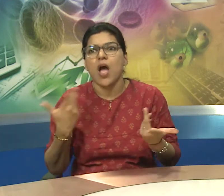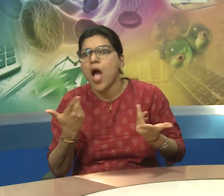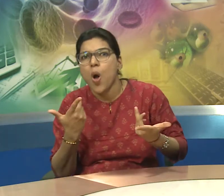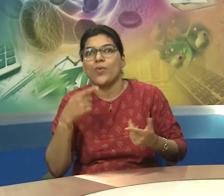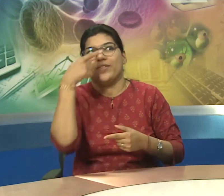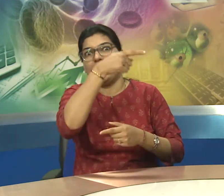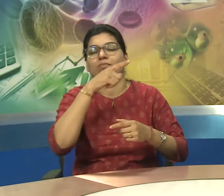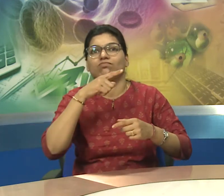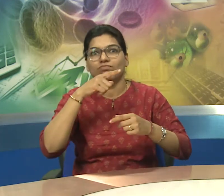like shadi,